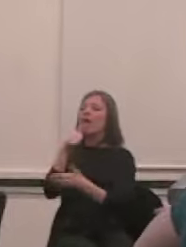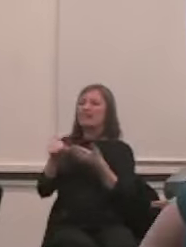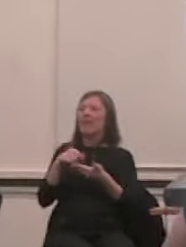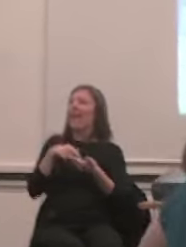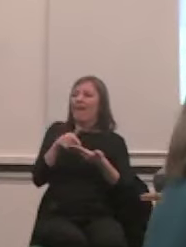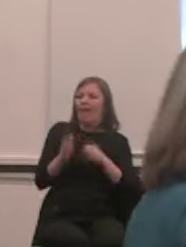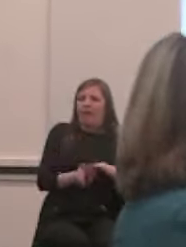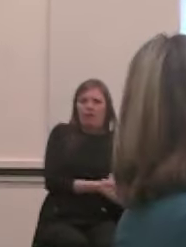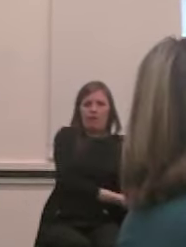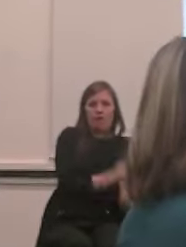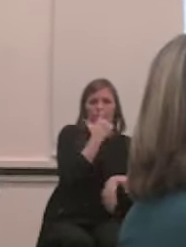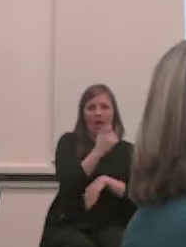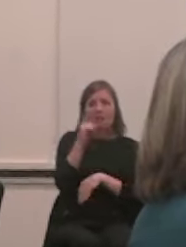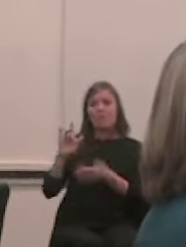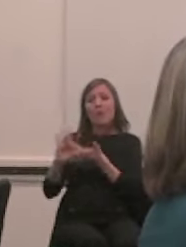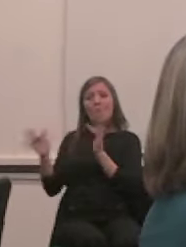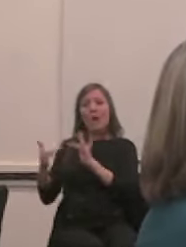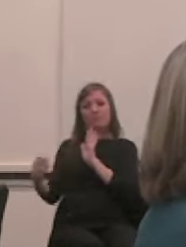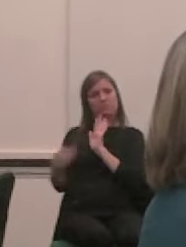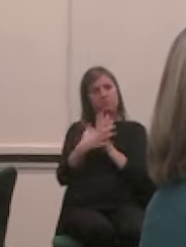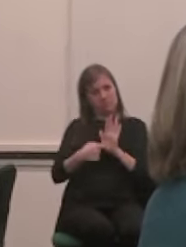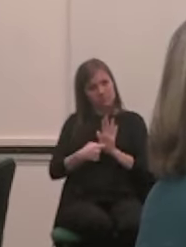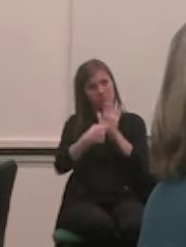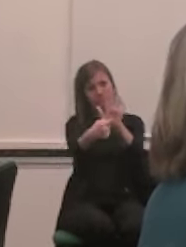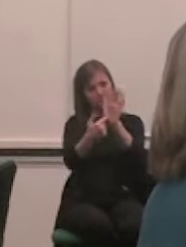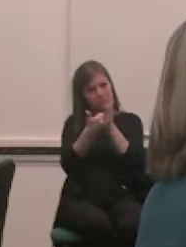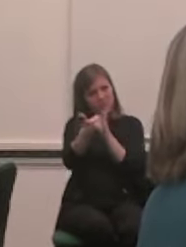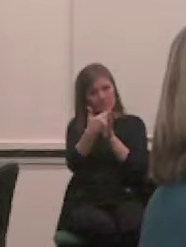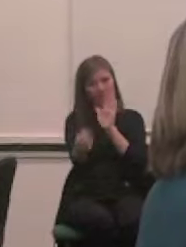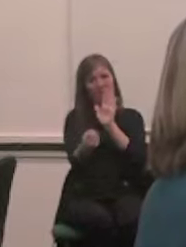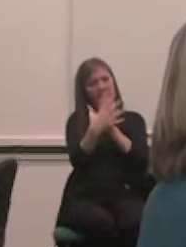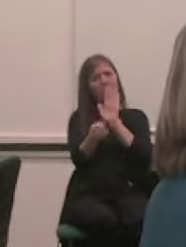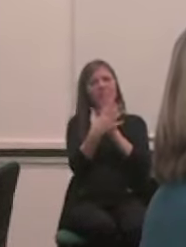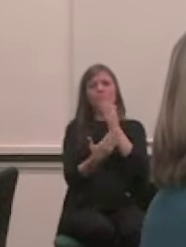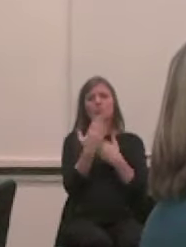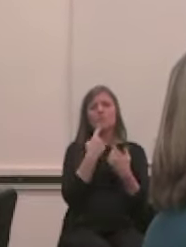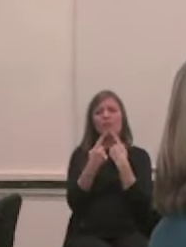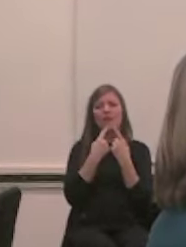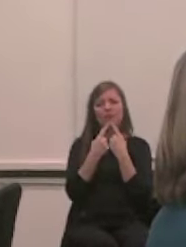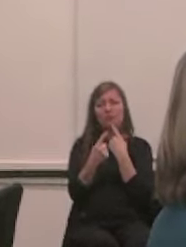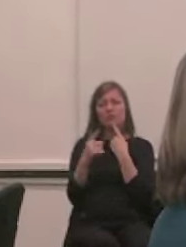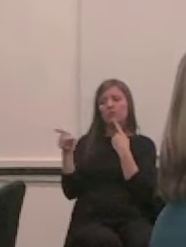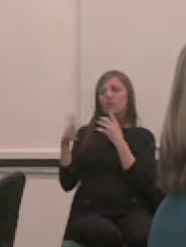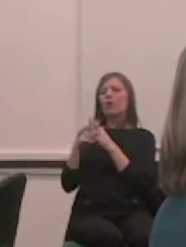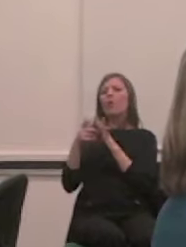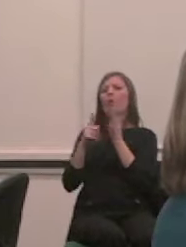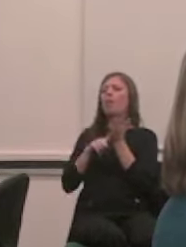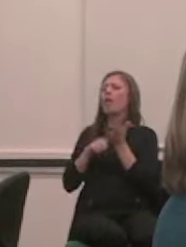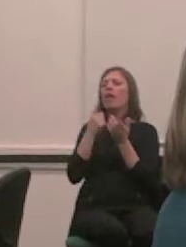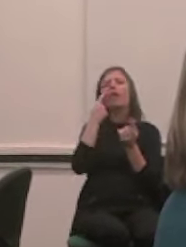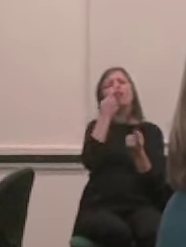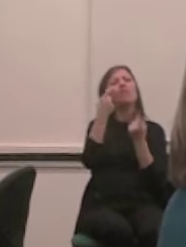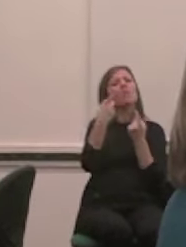couldn't just be kind of ignored really. And Will kind of looked around to see who else was doing this